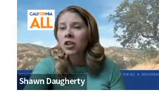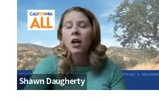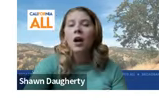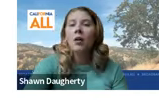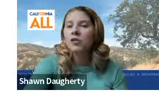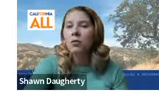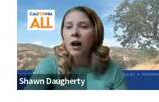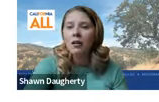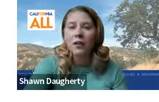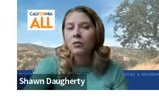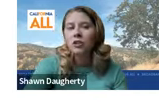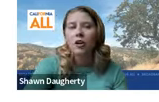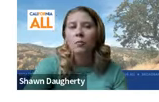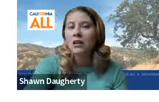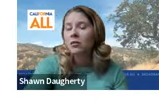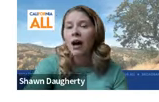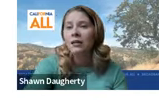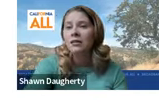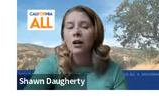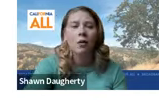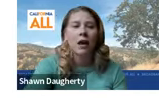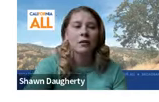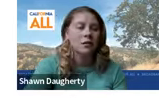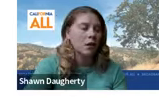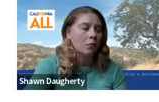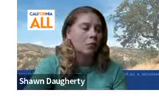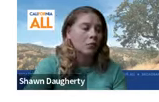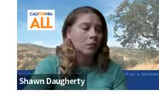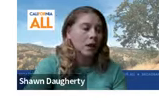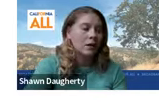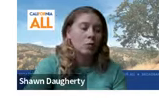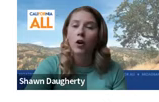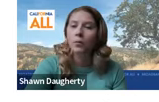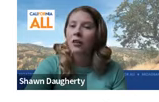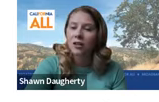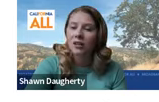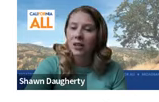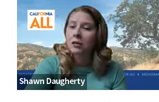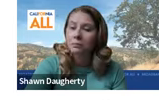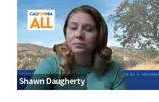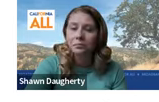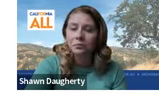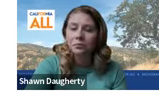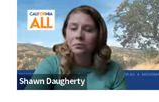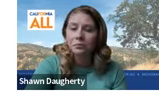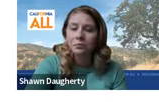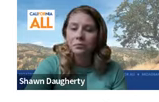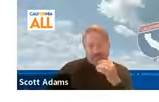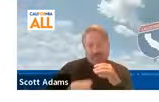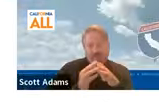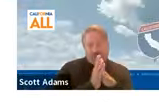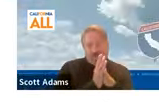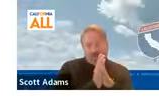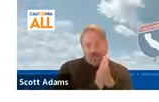and Spanish. So a lot of languages are being utilized. And we hope that'll just continue.